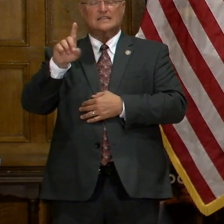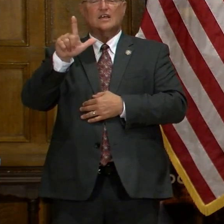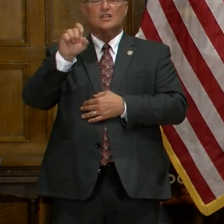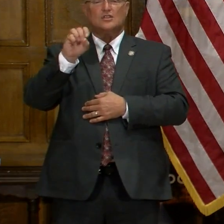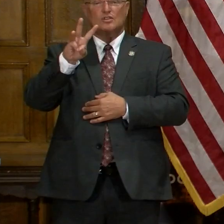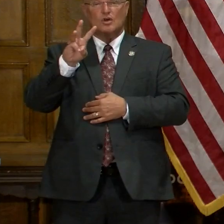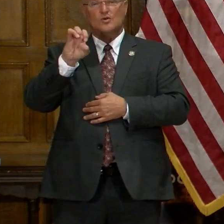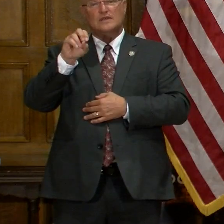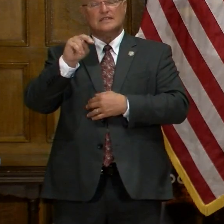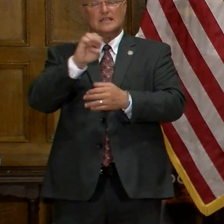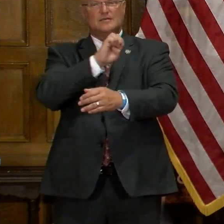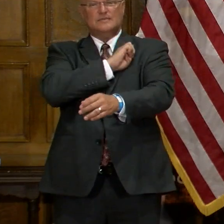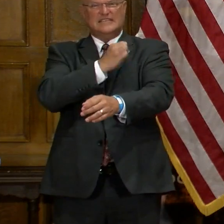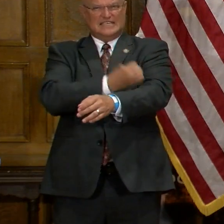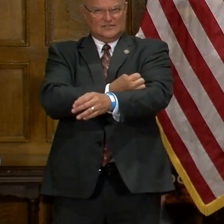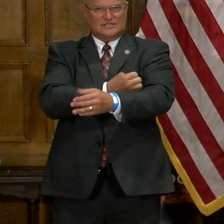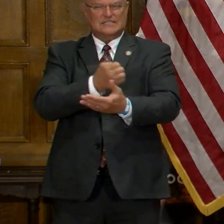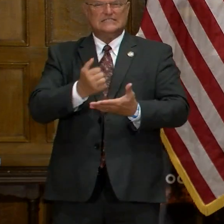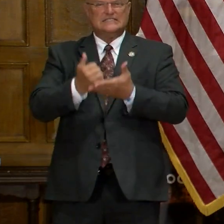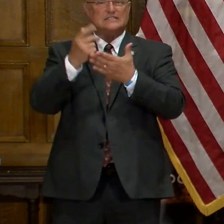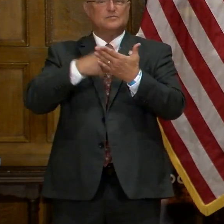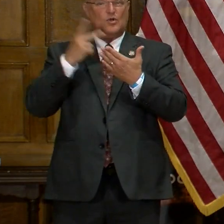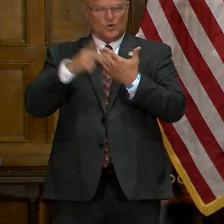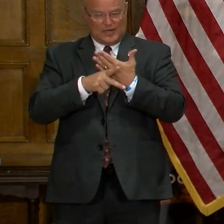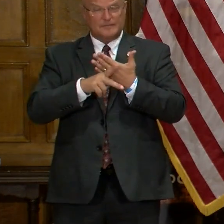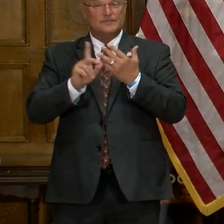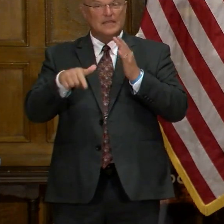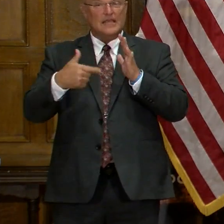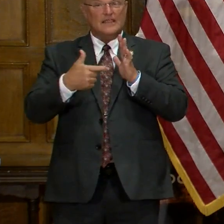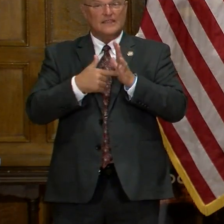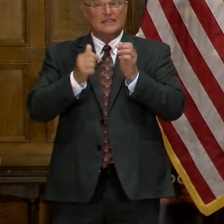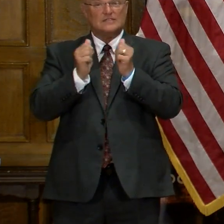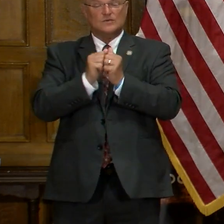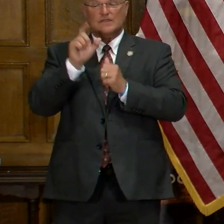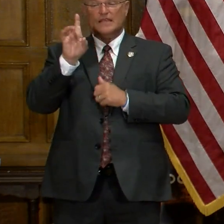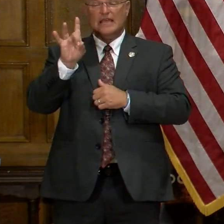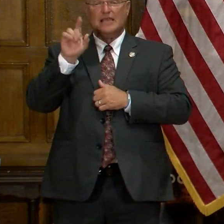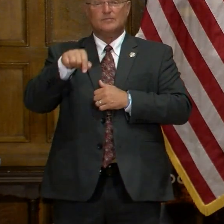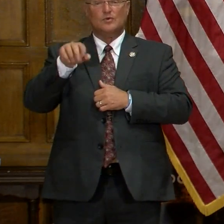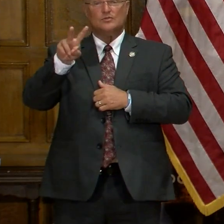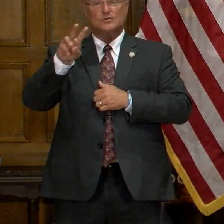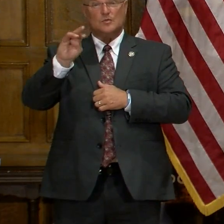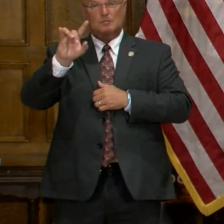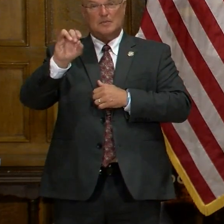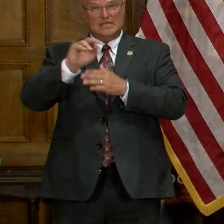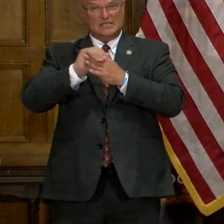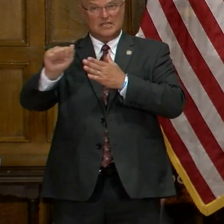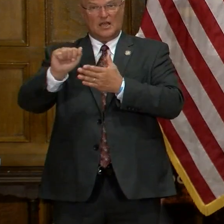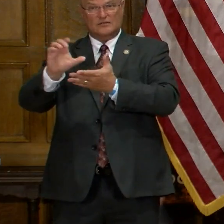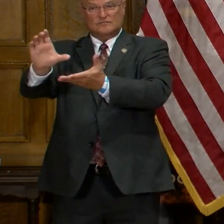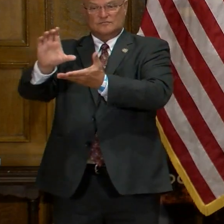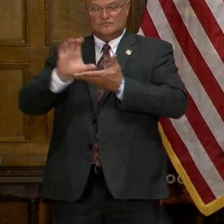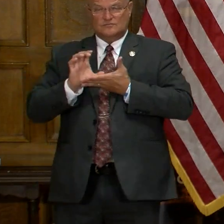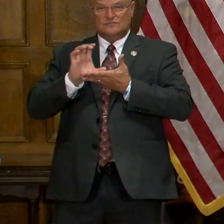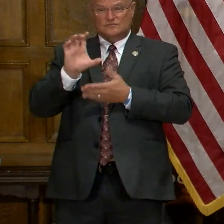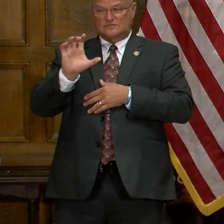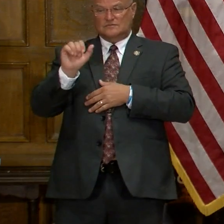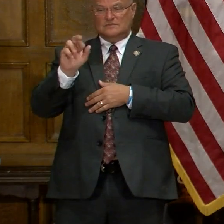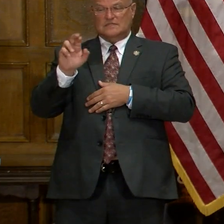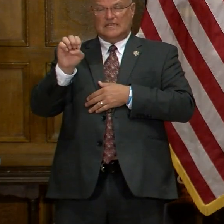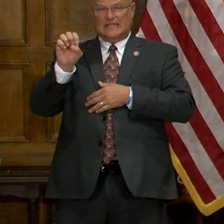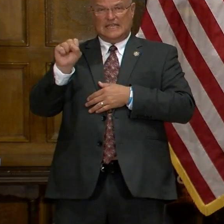Low Income Home Energy Assistance Program. This, with the $8.2 million that we received through the Federal CARES